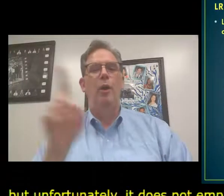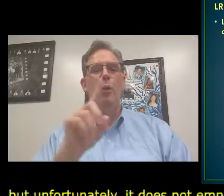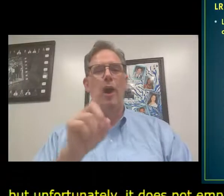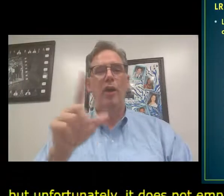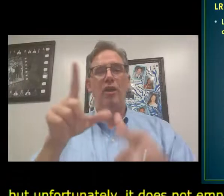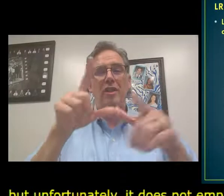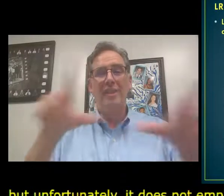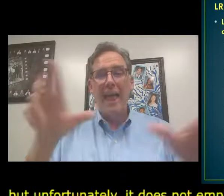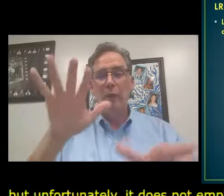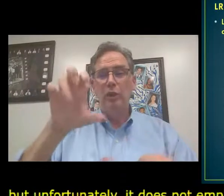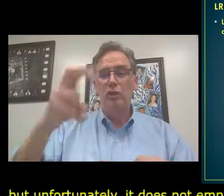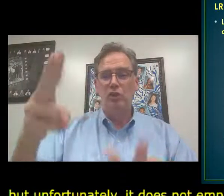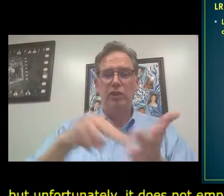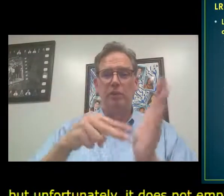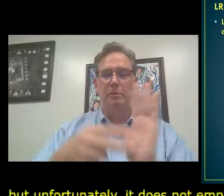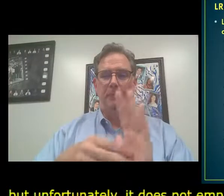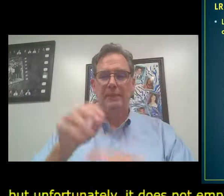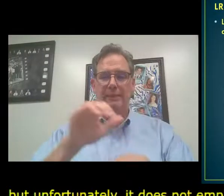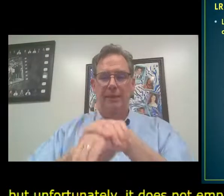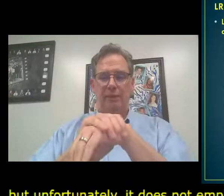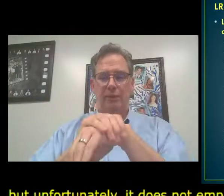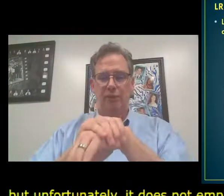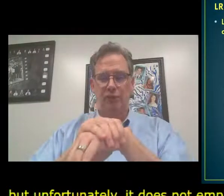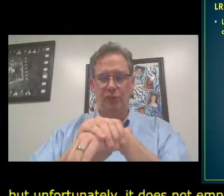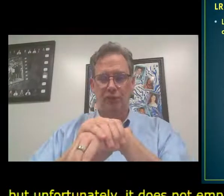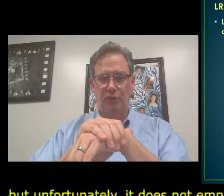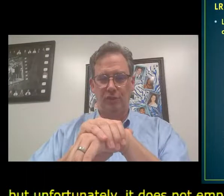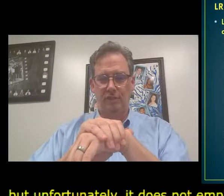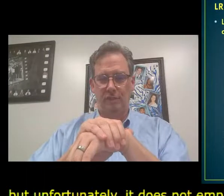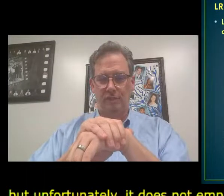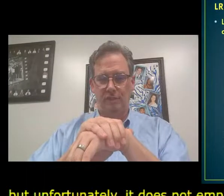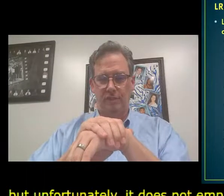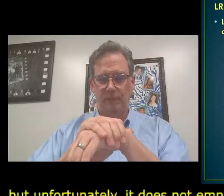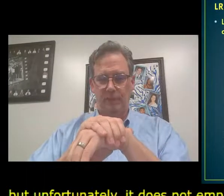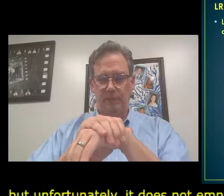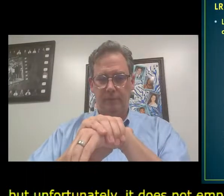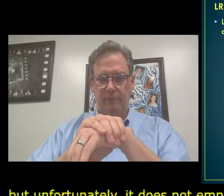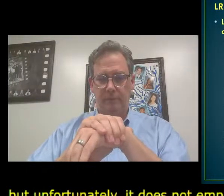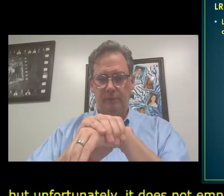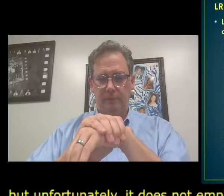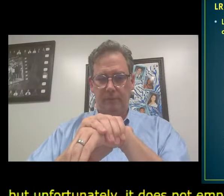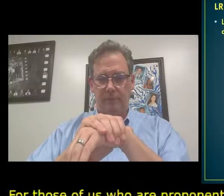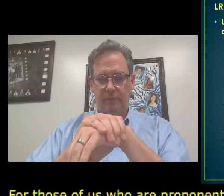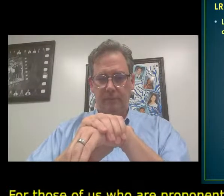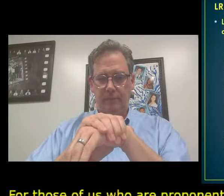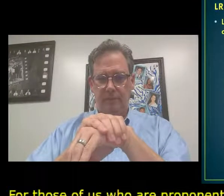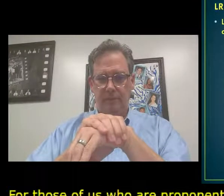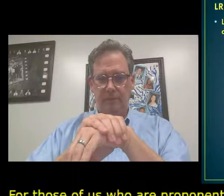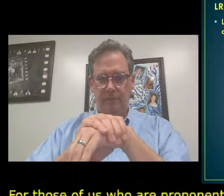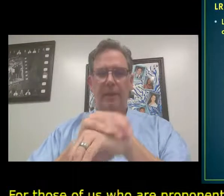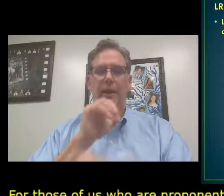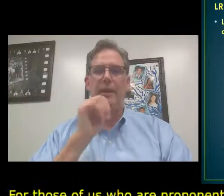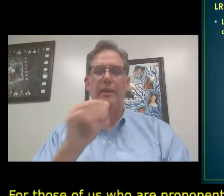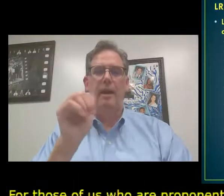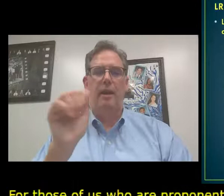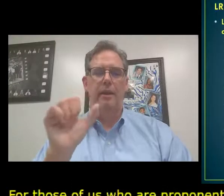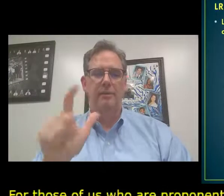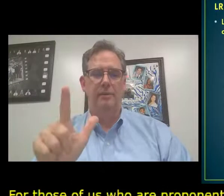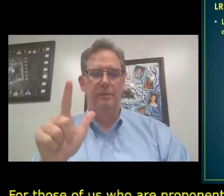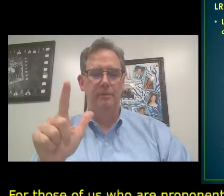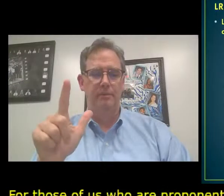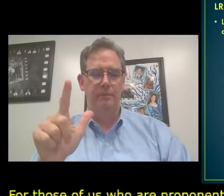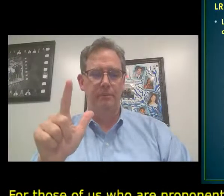sometimes this language-rich environment has been used against us, where language-rich to others means English